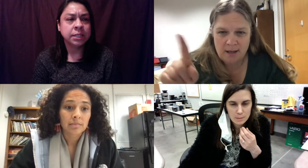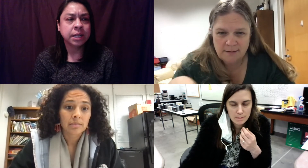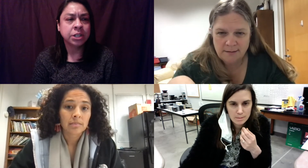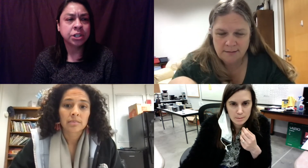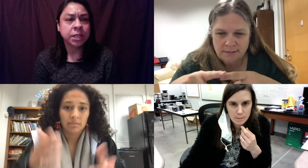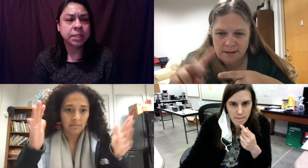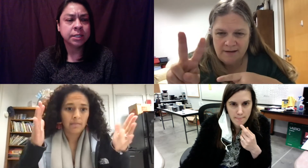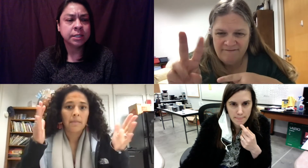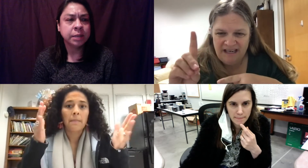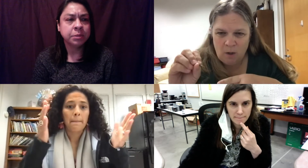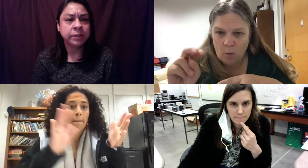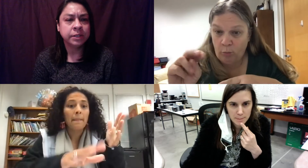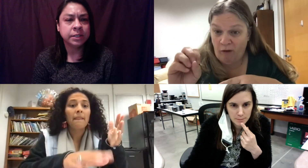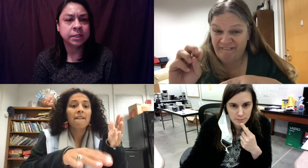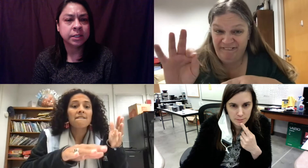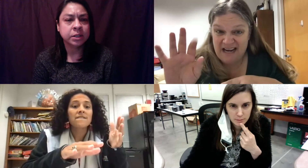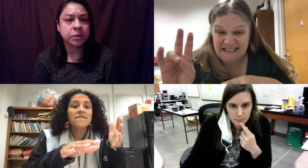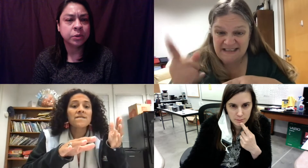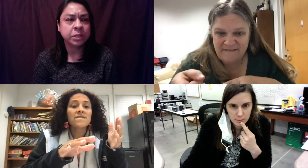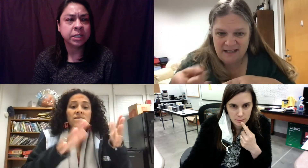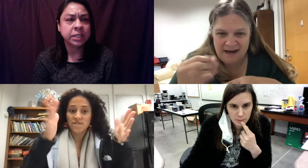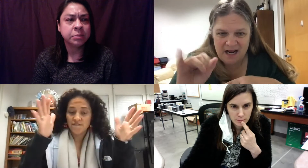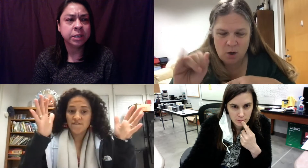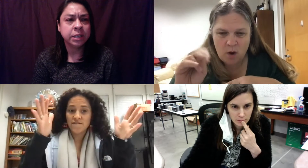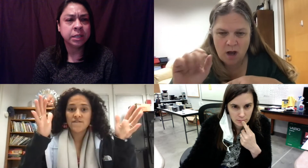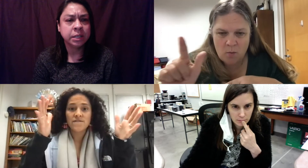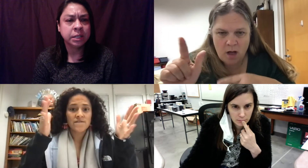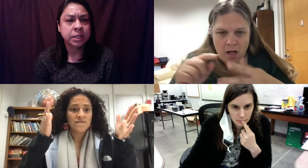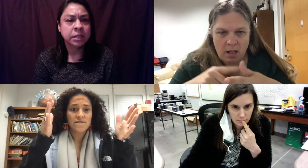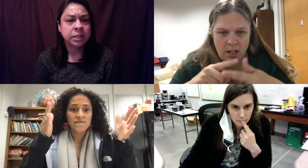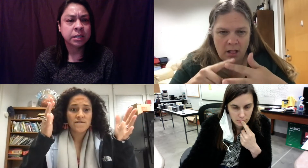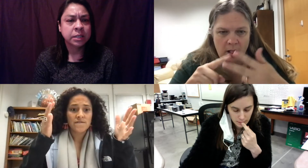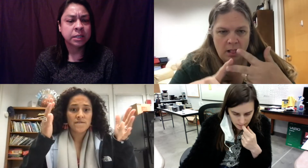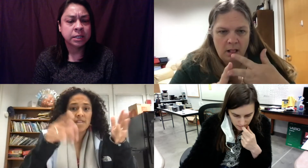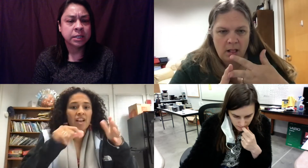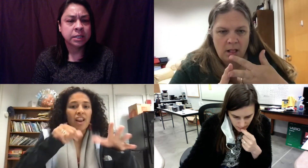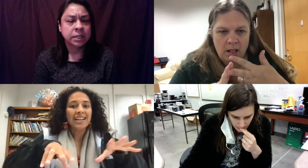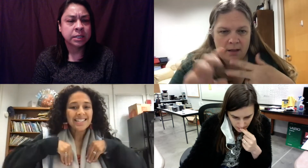Angela Sanchez, I believe, is still in our room. It needs to be.